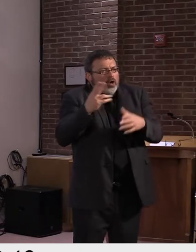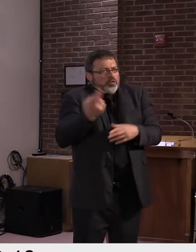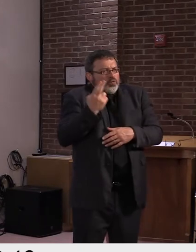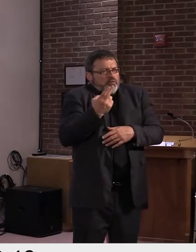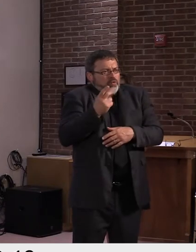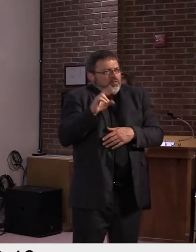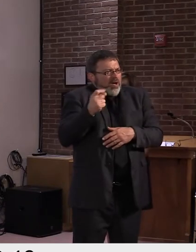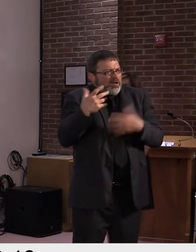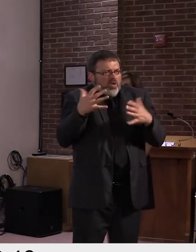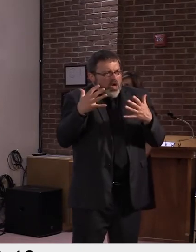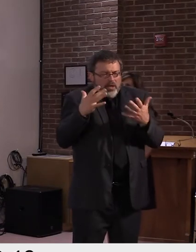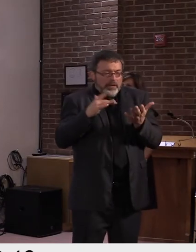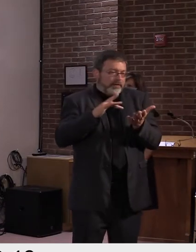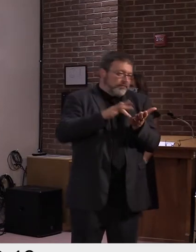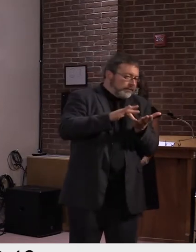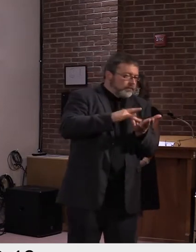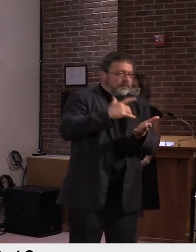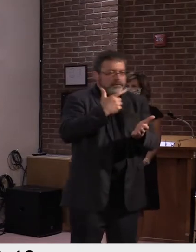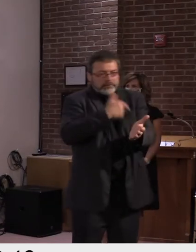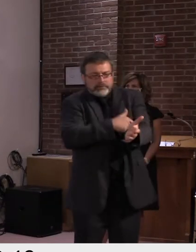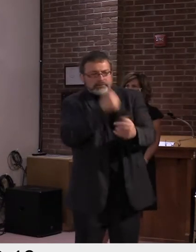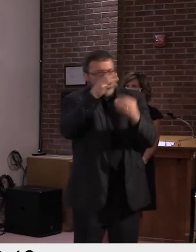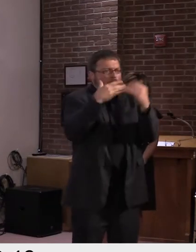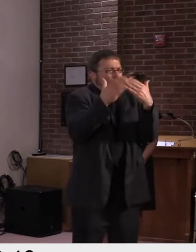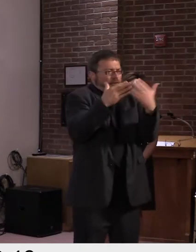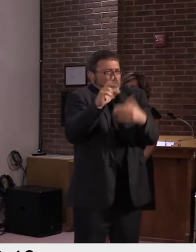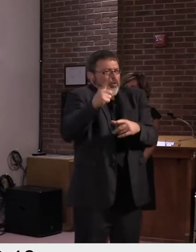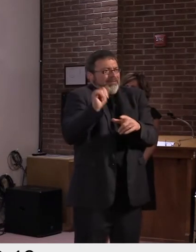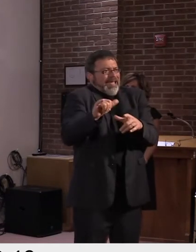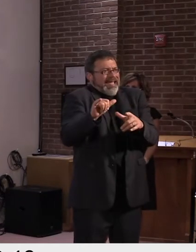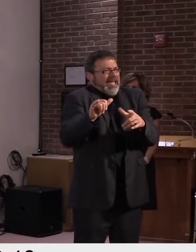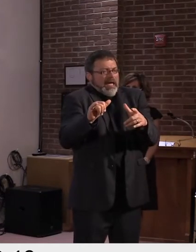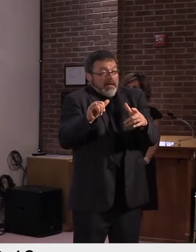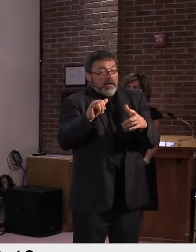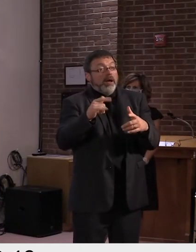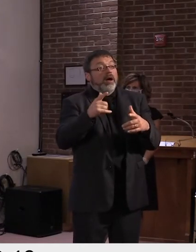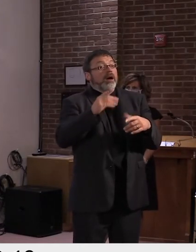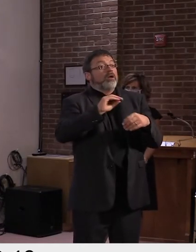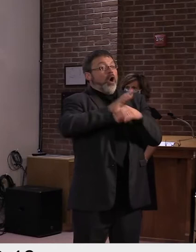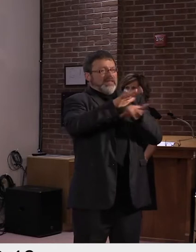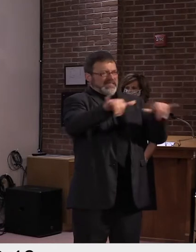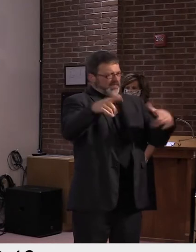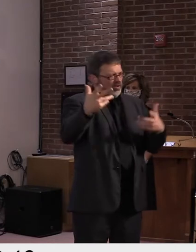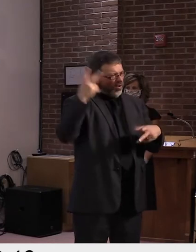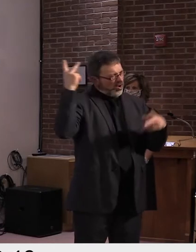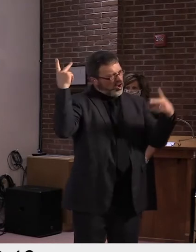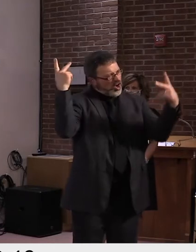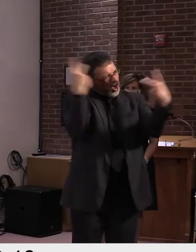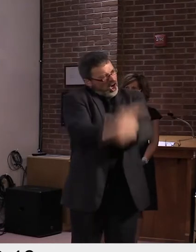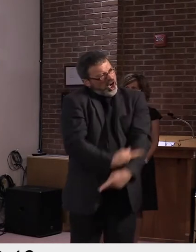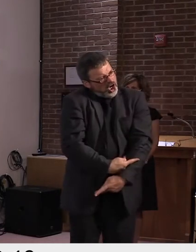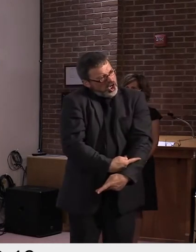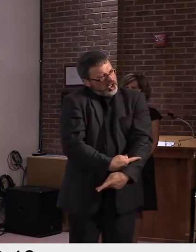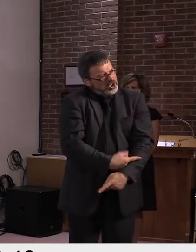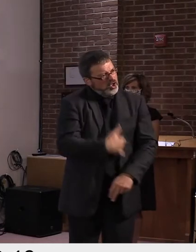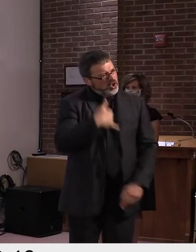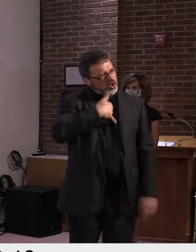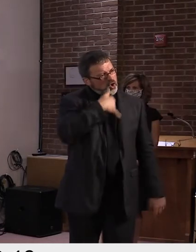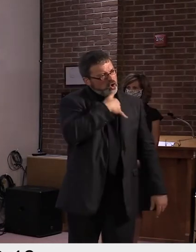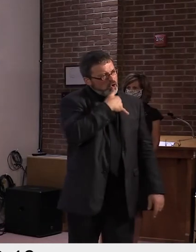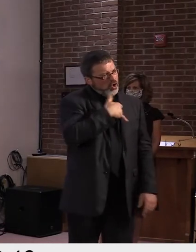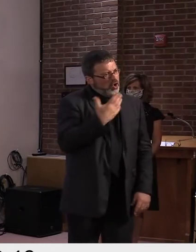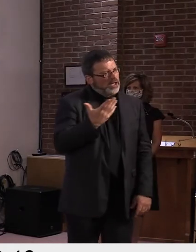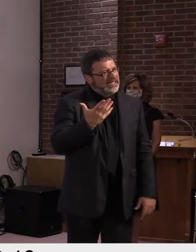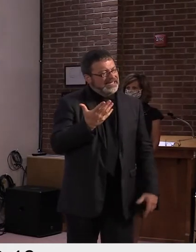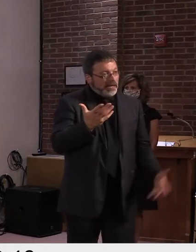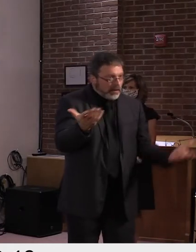pharmacology, drugs, to respond to stress in your day-to-day life, and then you impose one of the biggest stresses the population has ever had